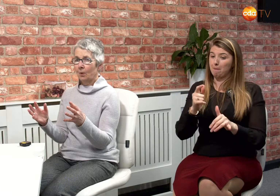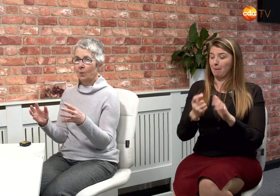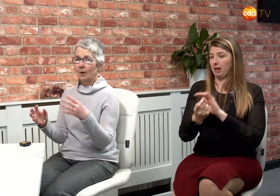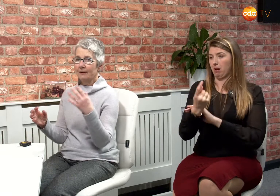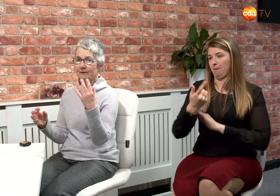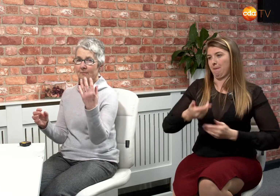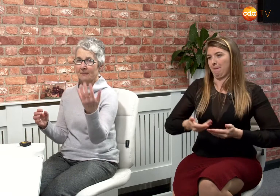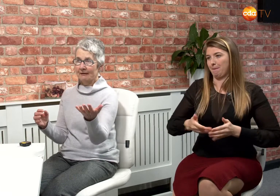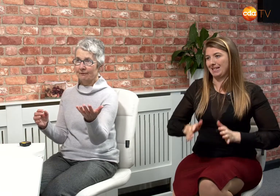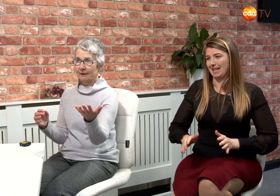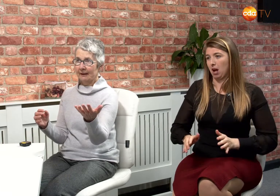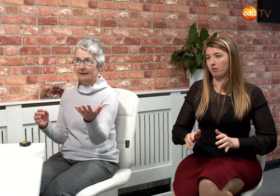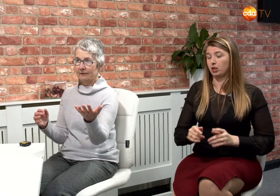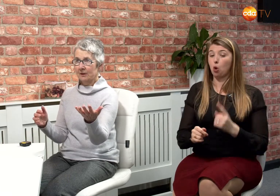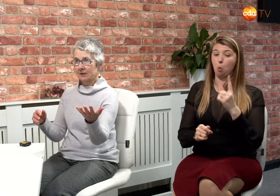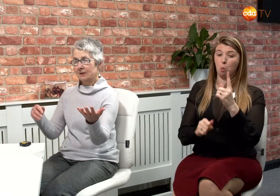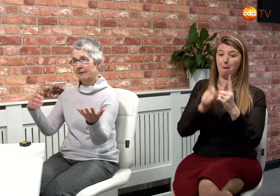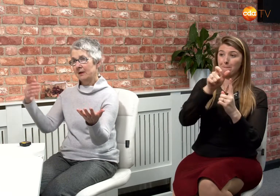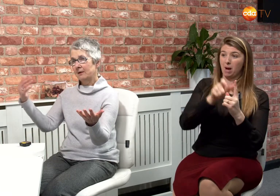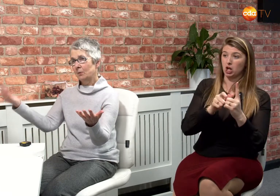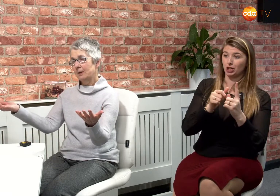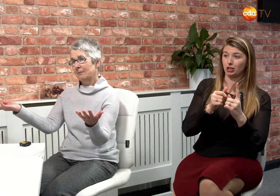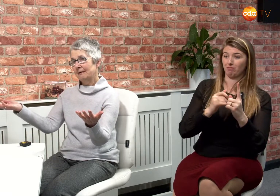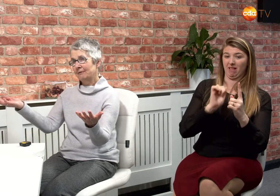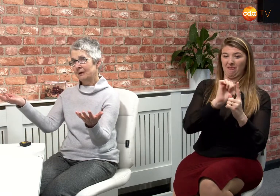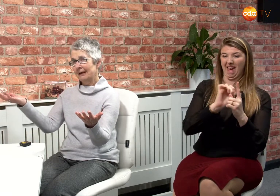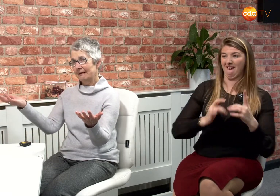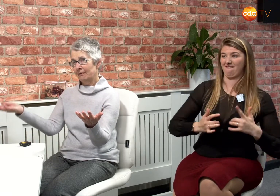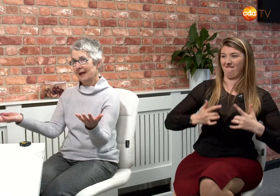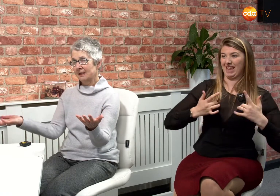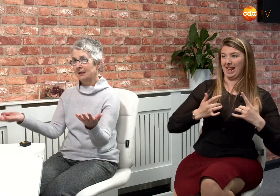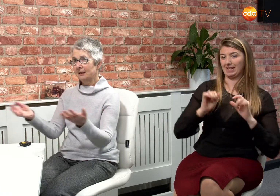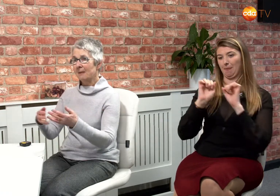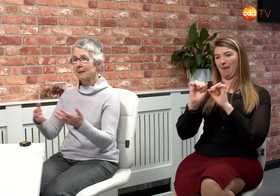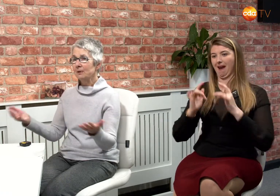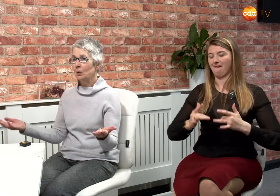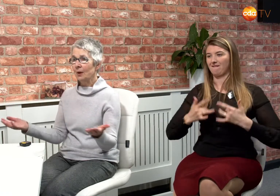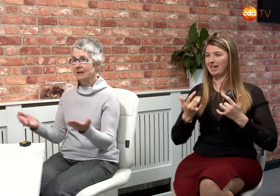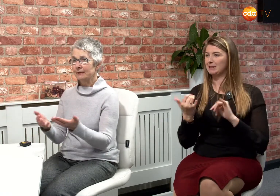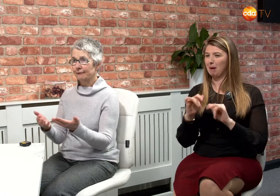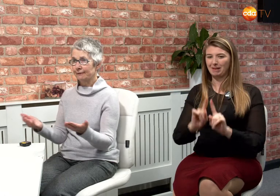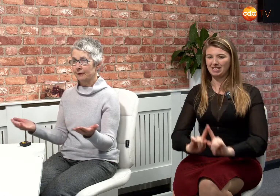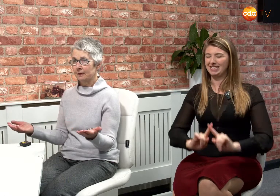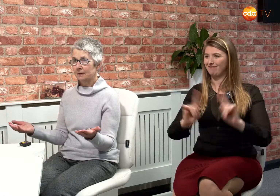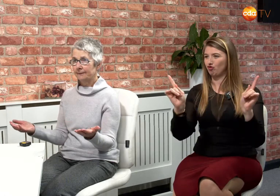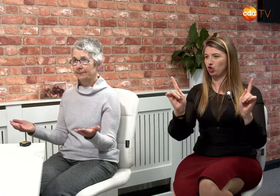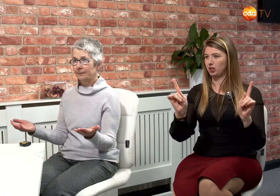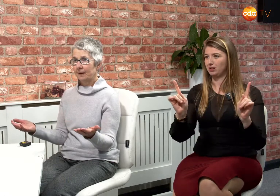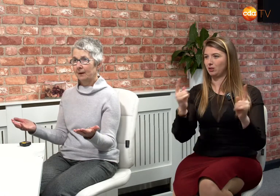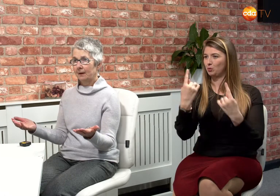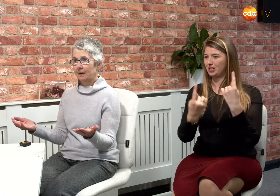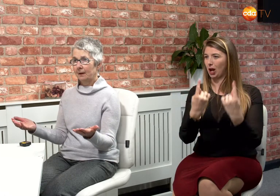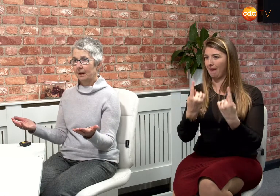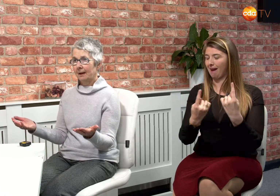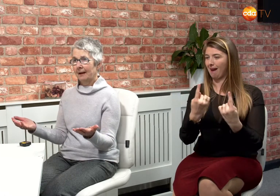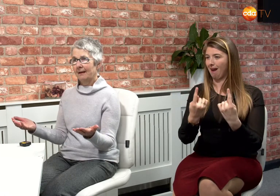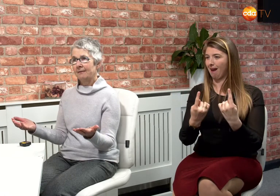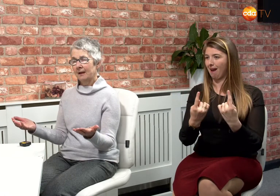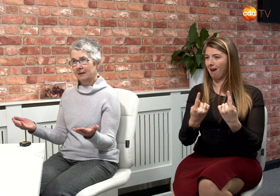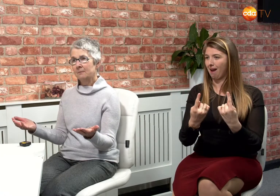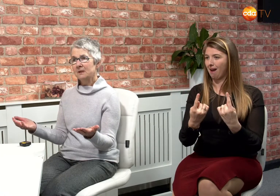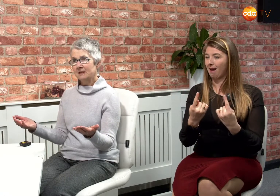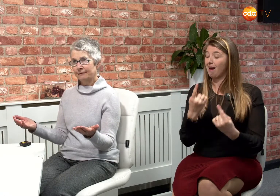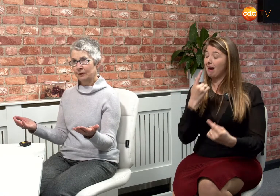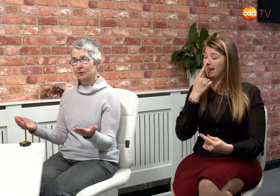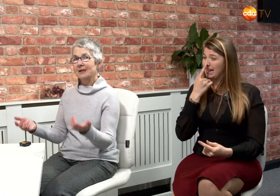miscarriage, one of them might feel like this and the other one might feel like that. It might be quite different.